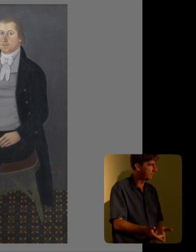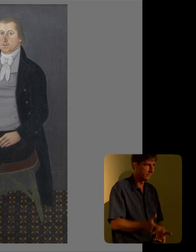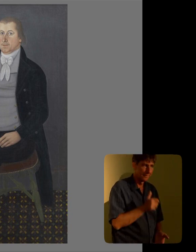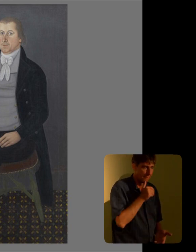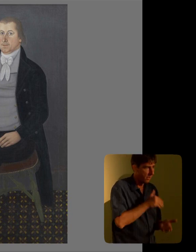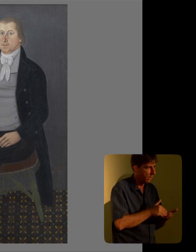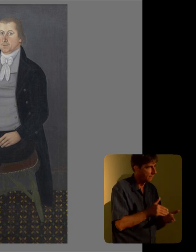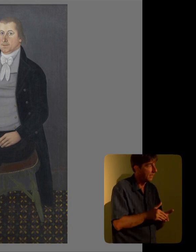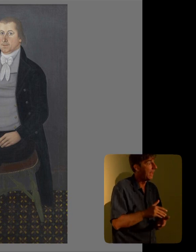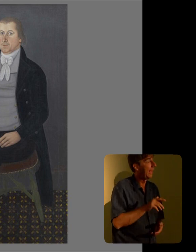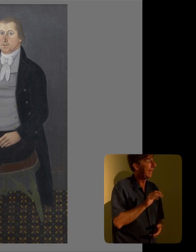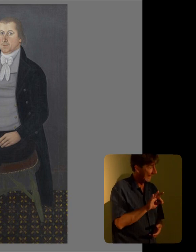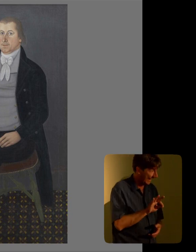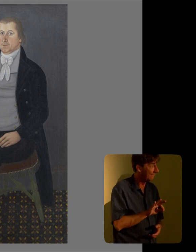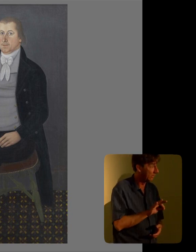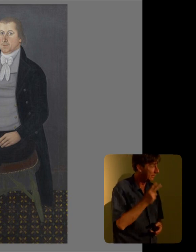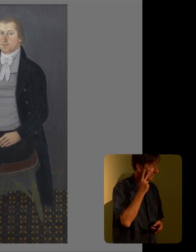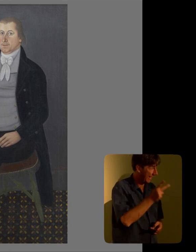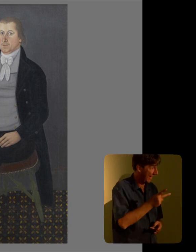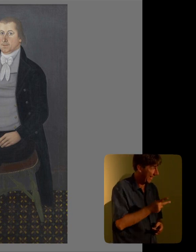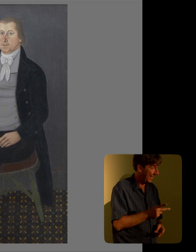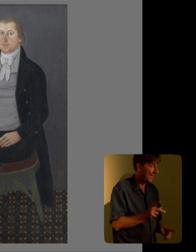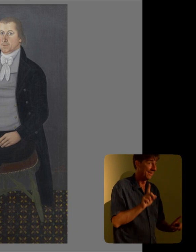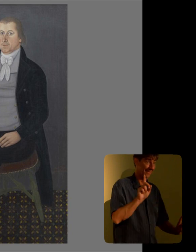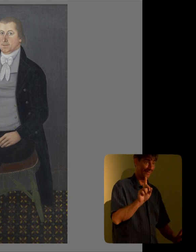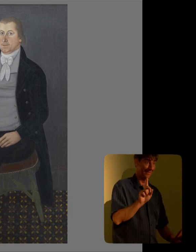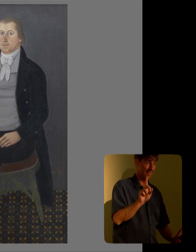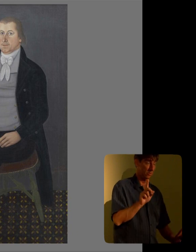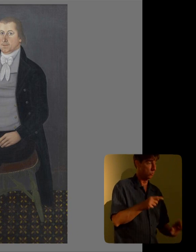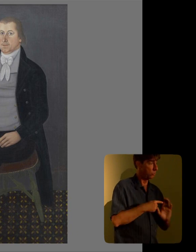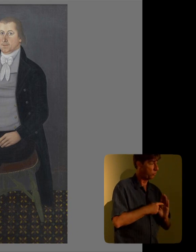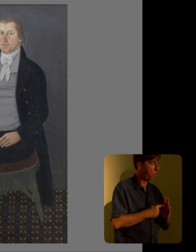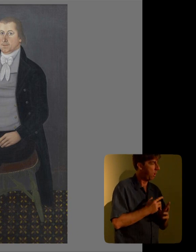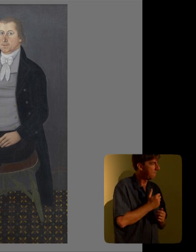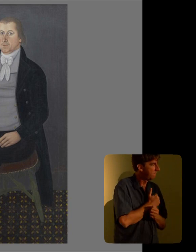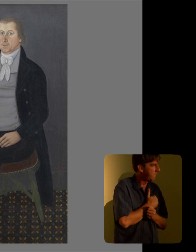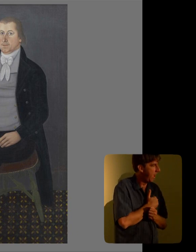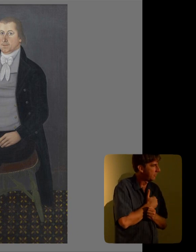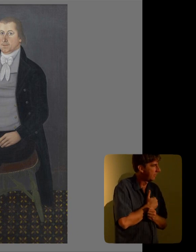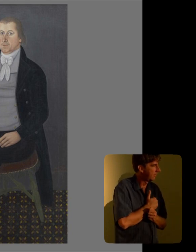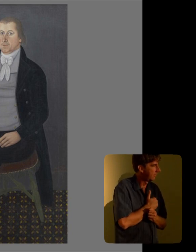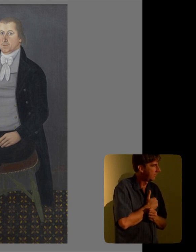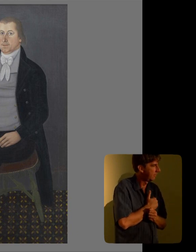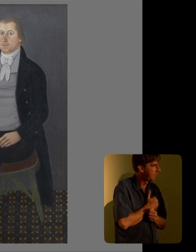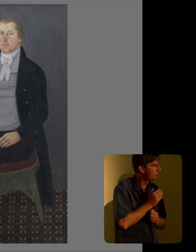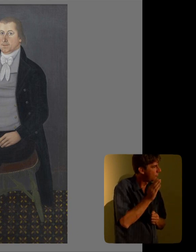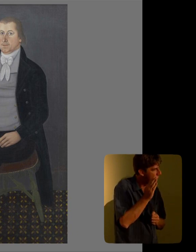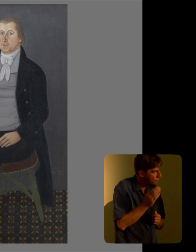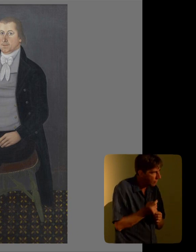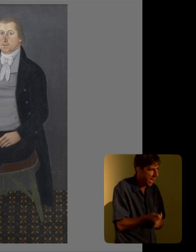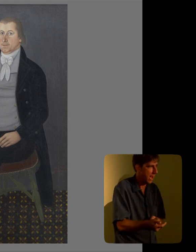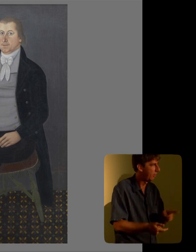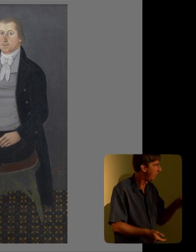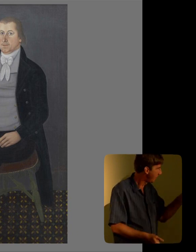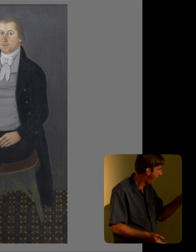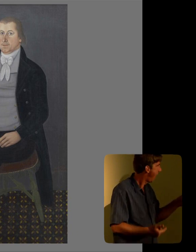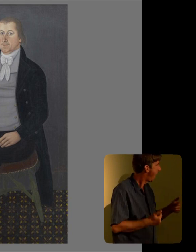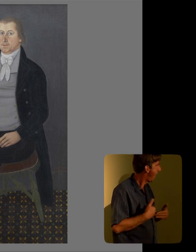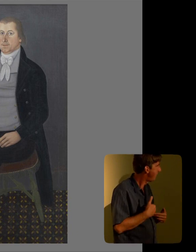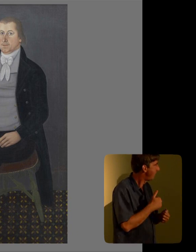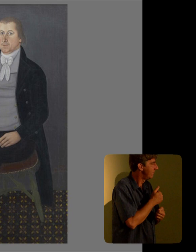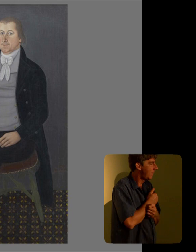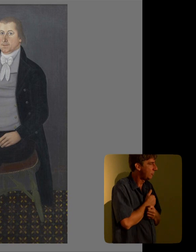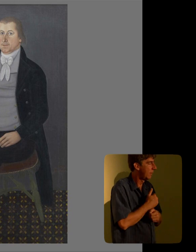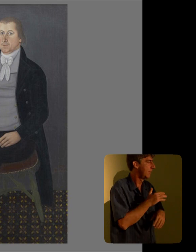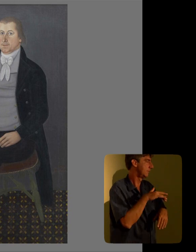any signs of affection that you see here. This is the touch of that very light,